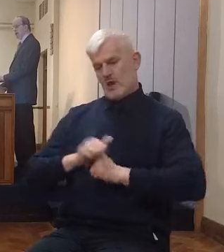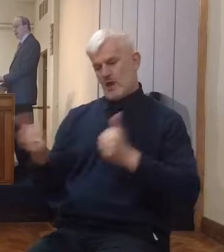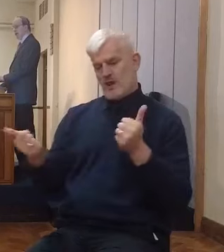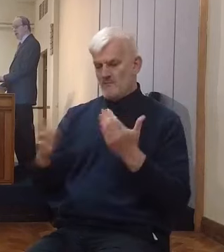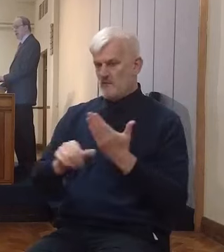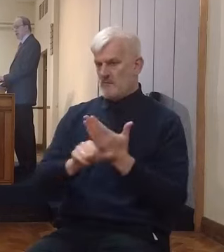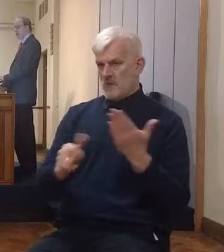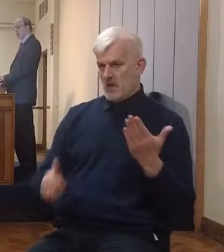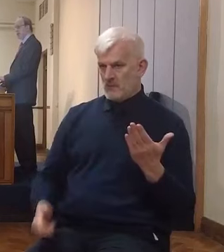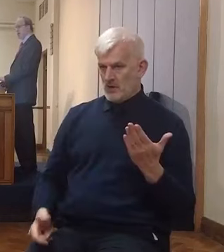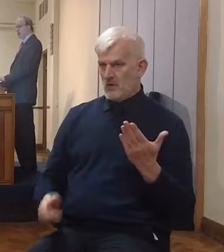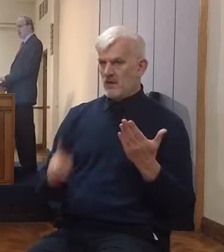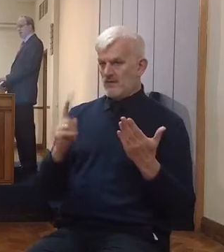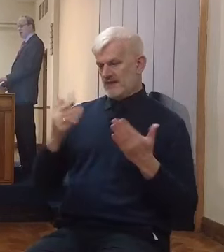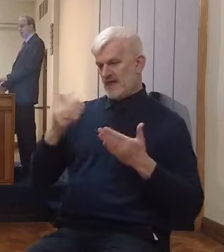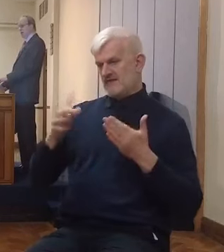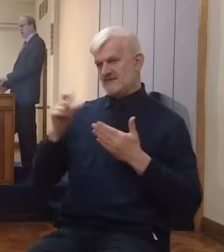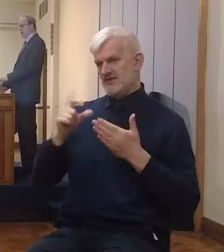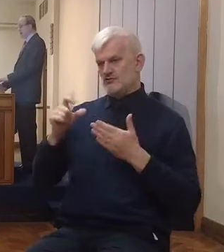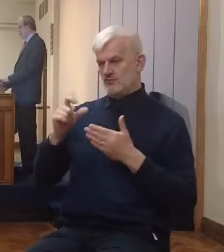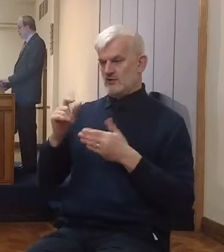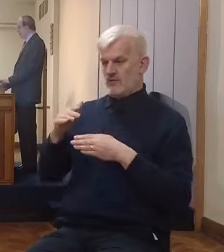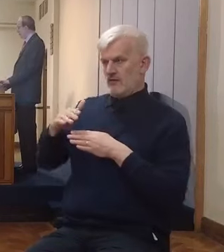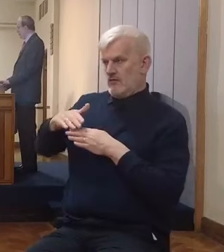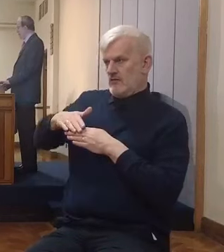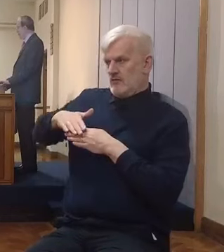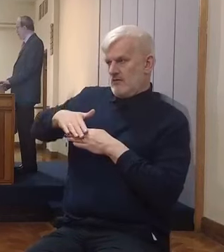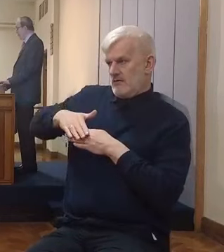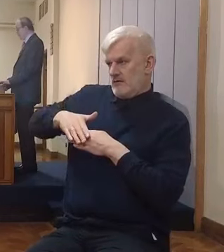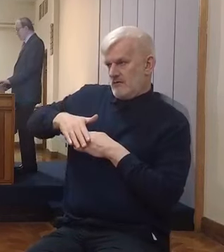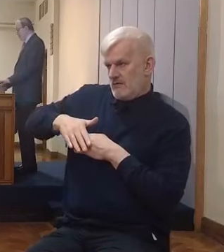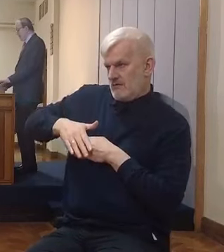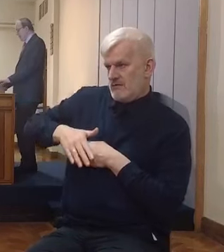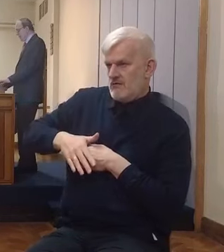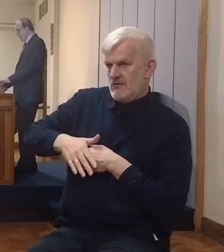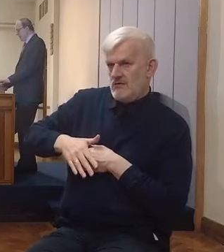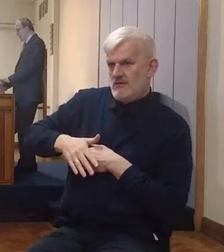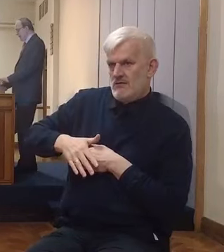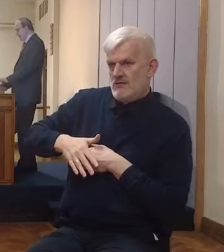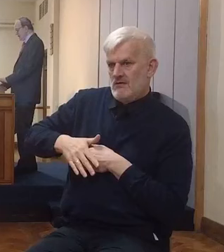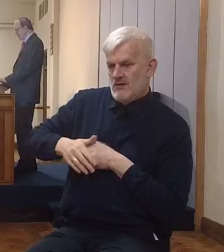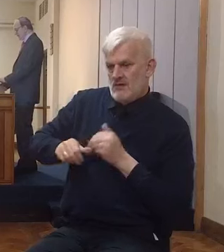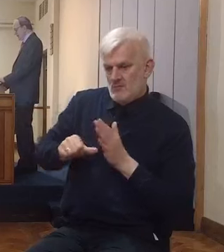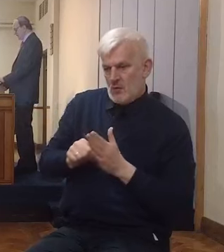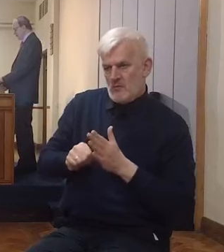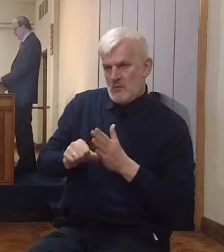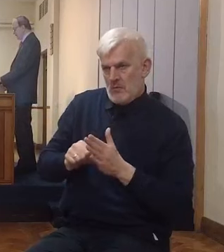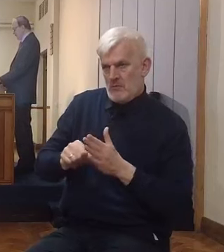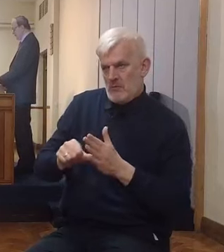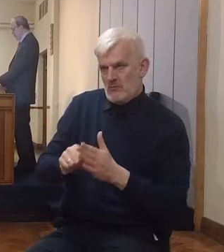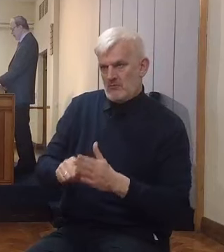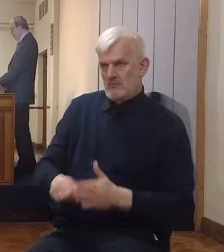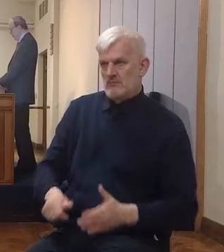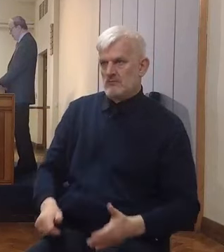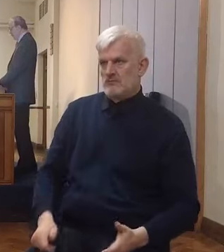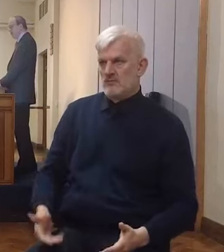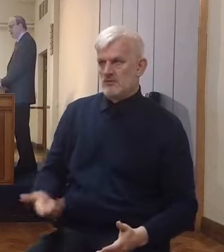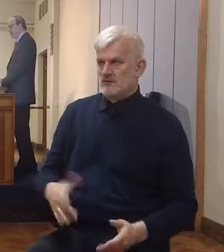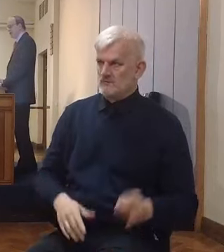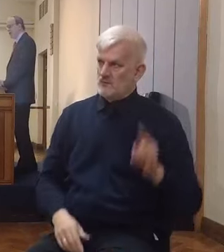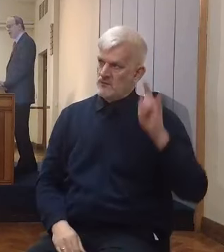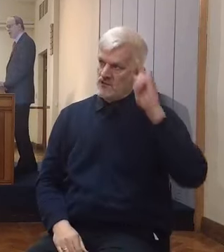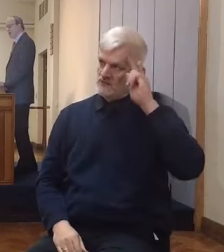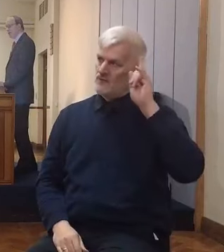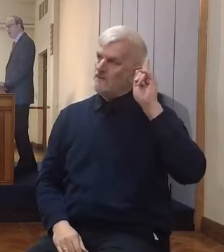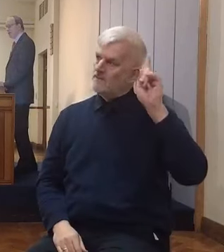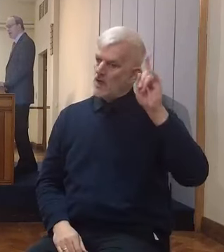the 19th century, problems begin to come in. But the attack of Satan, first of all, is on